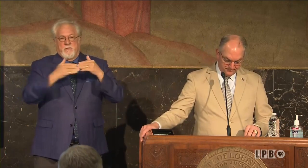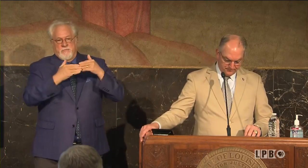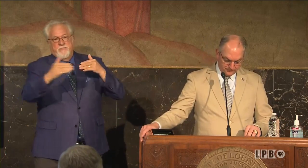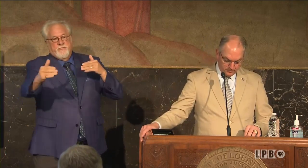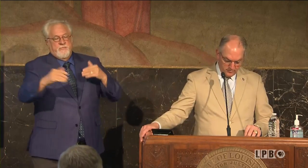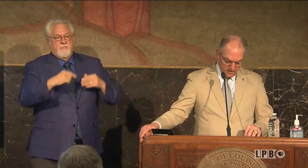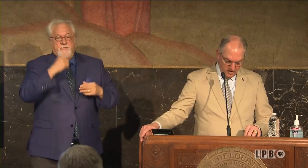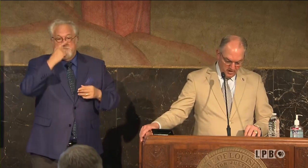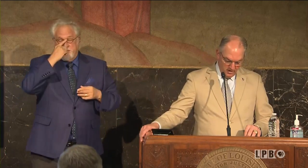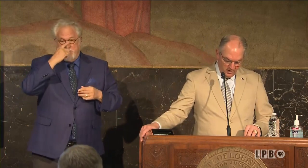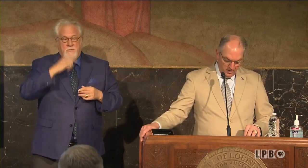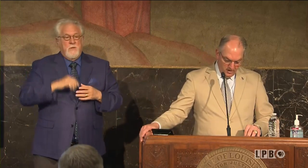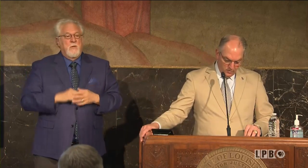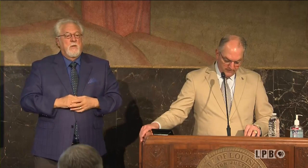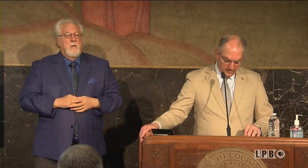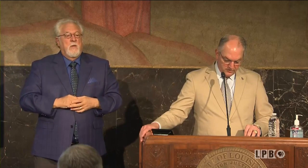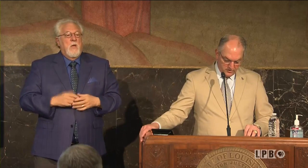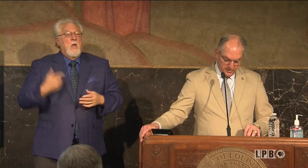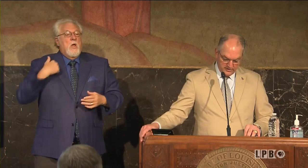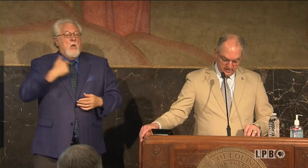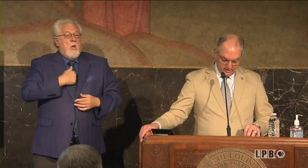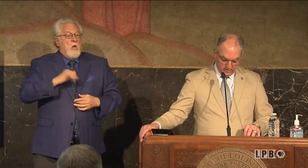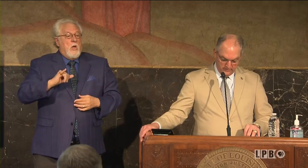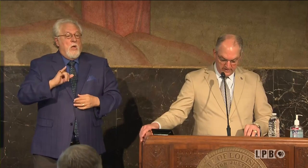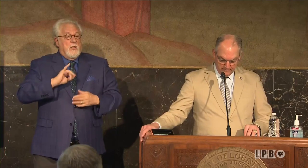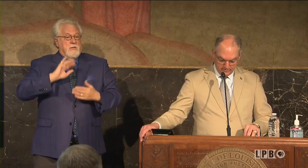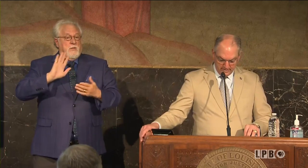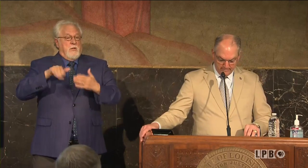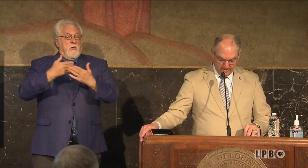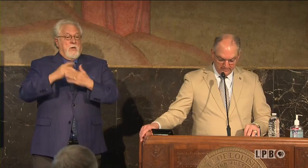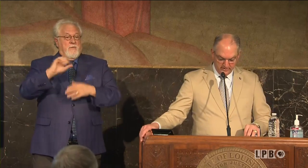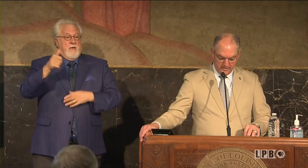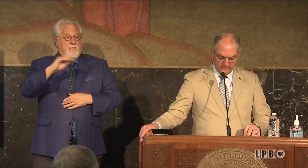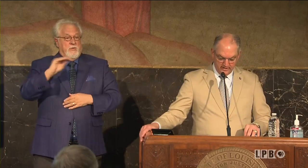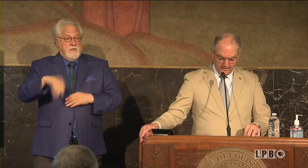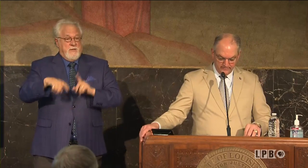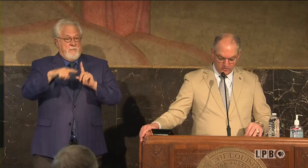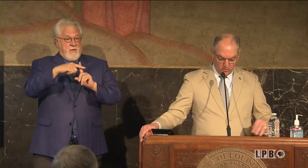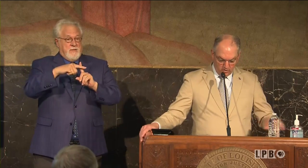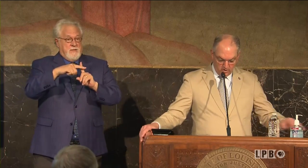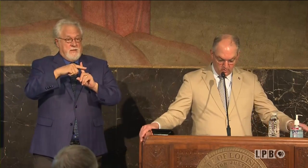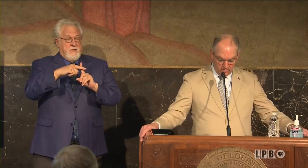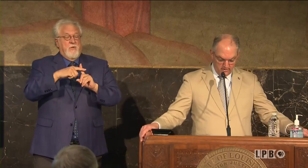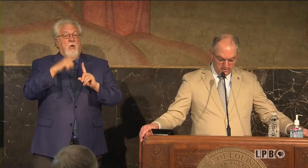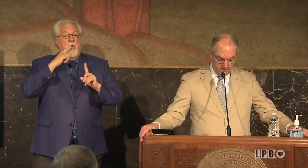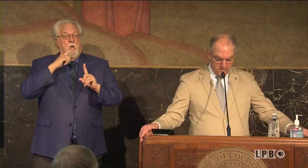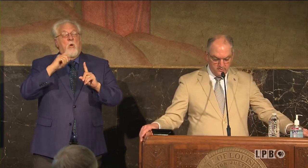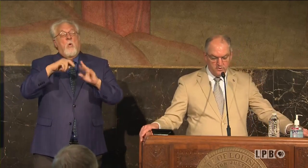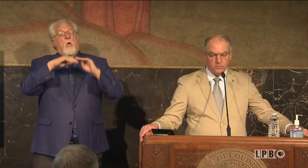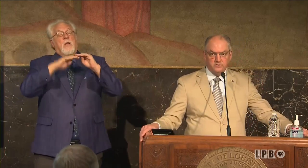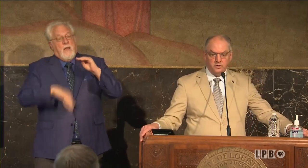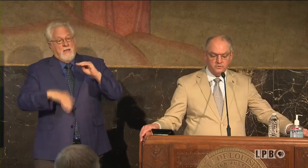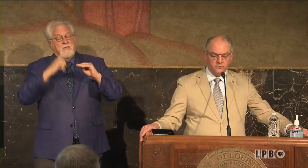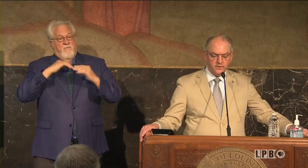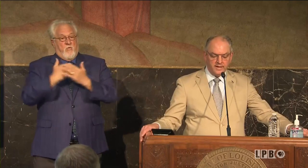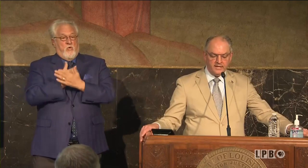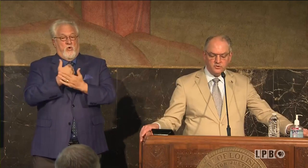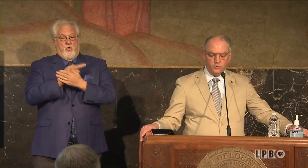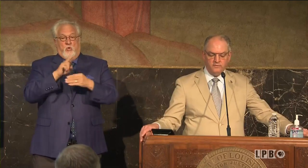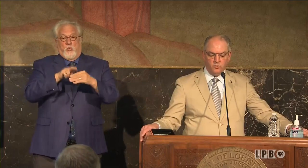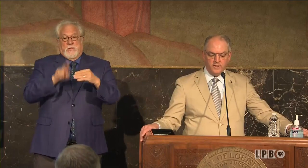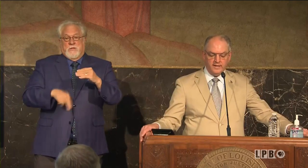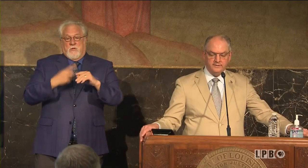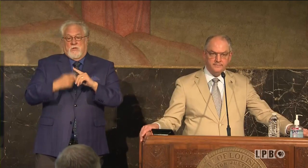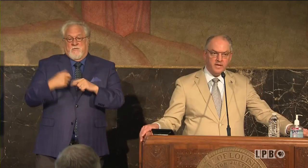forward. We've also reached our goal of 10% positivity or lower on new results for the